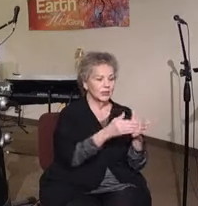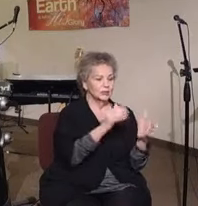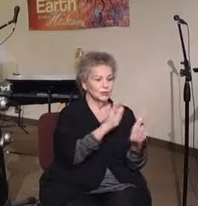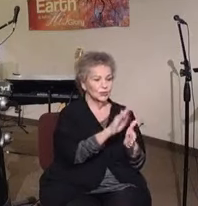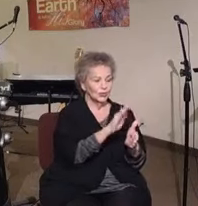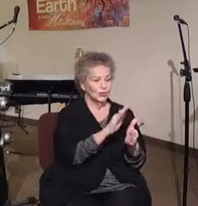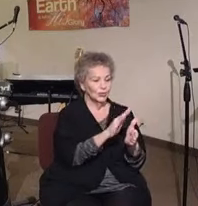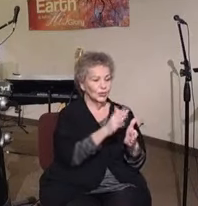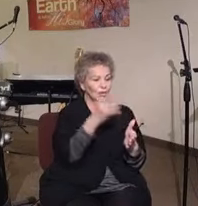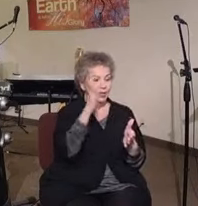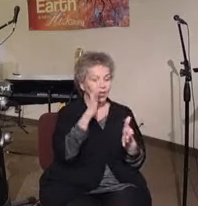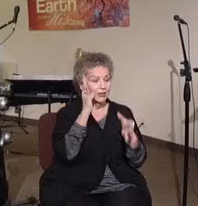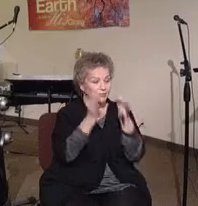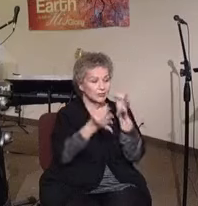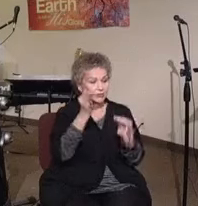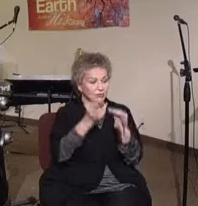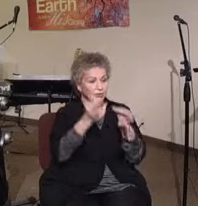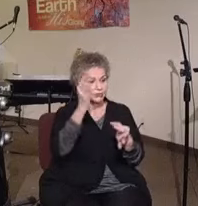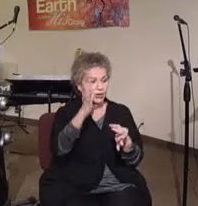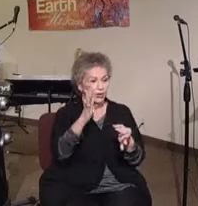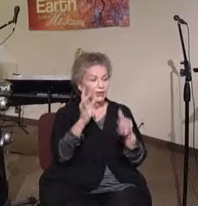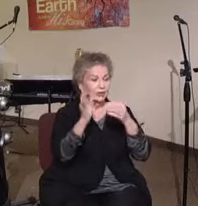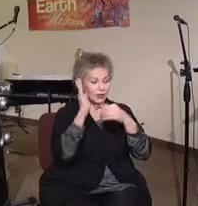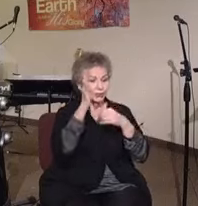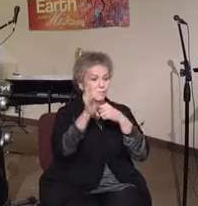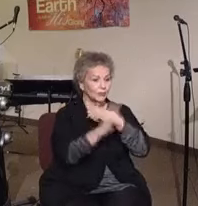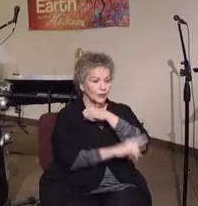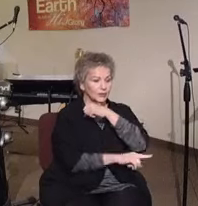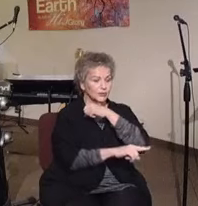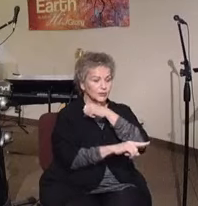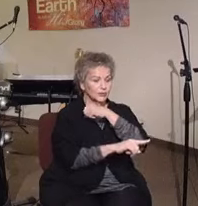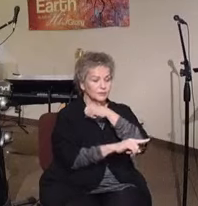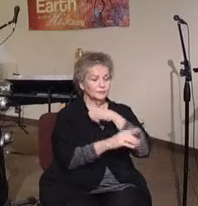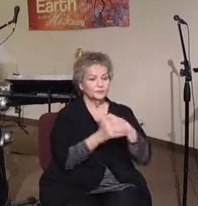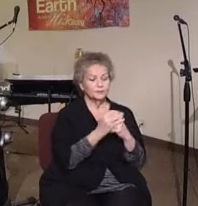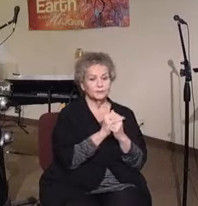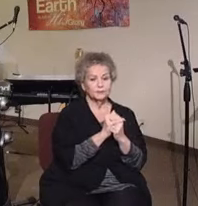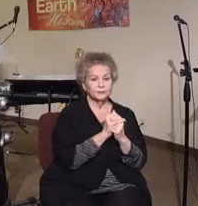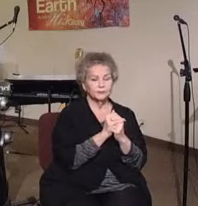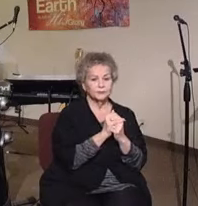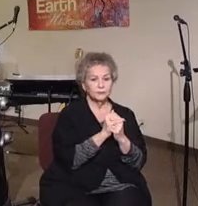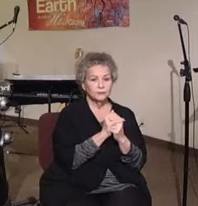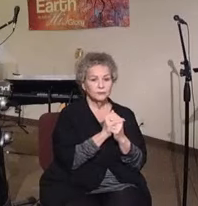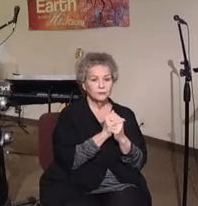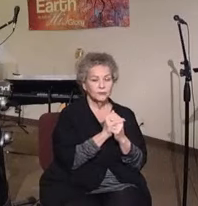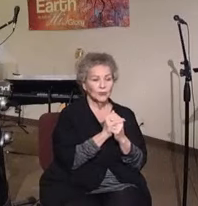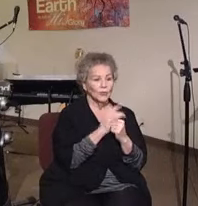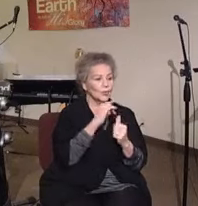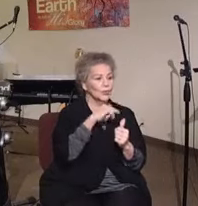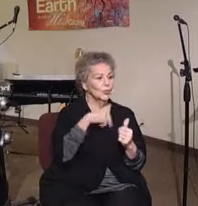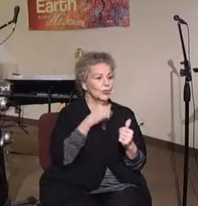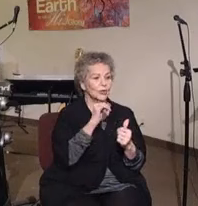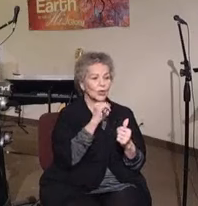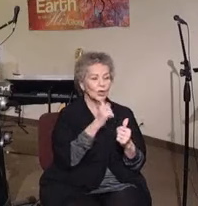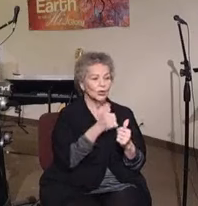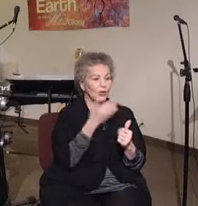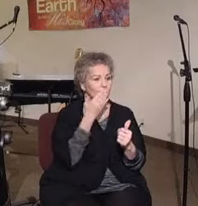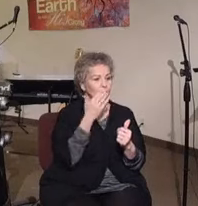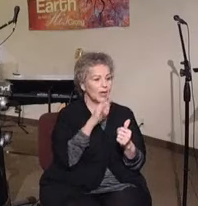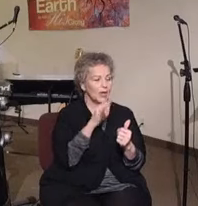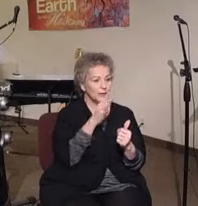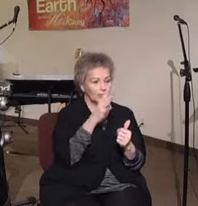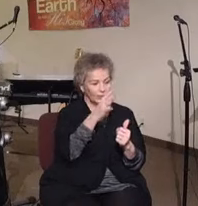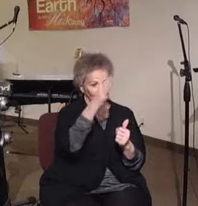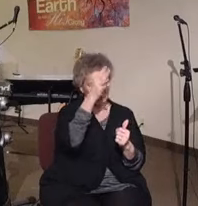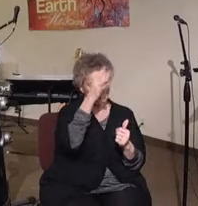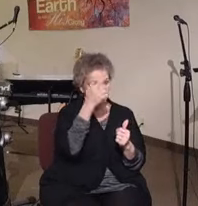God is a just God and he punishes. Look, we are not bad parents because we used